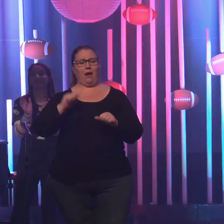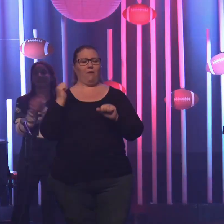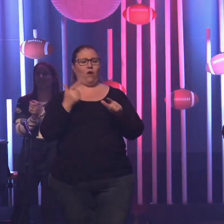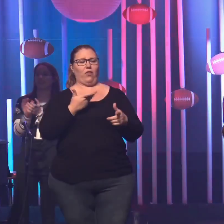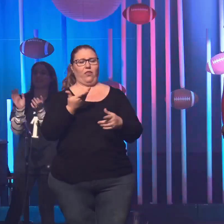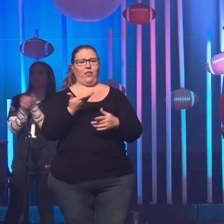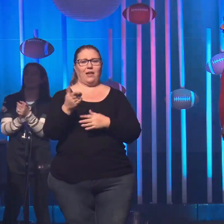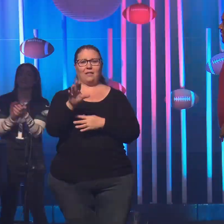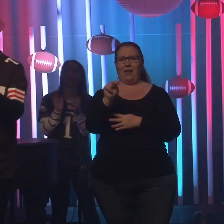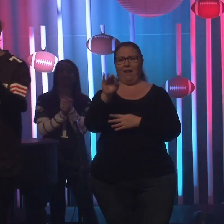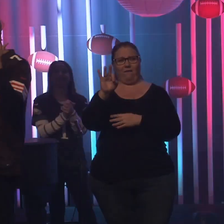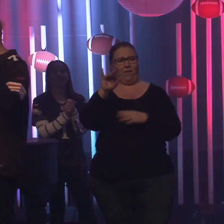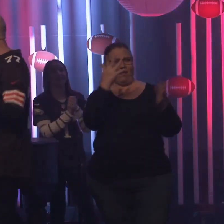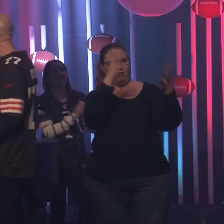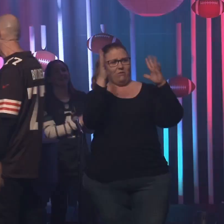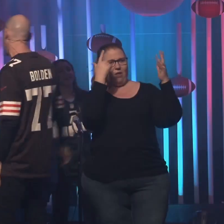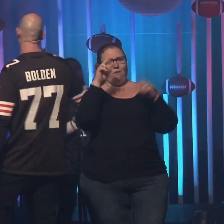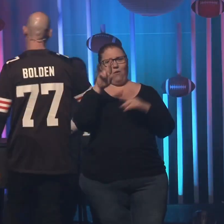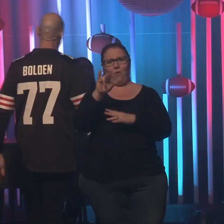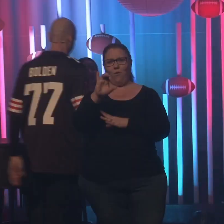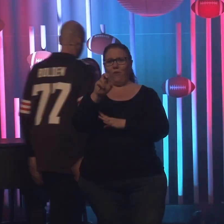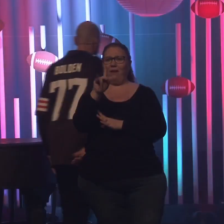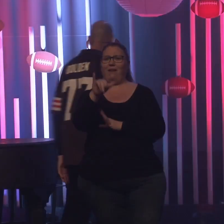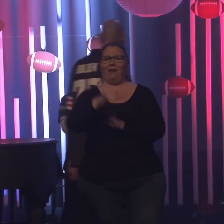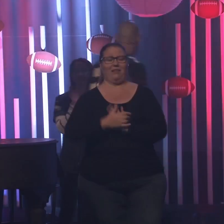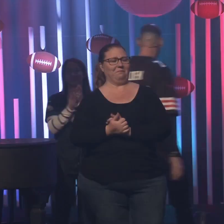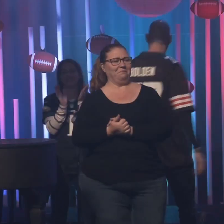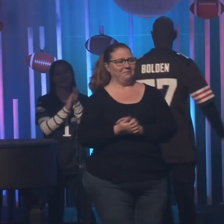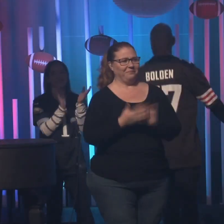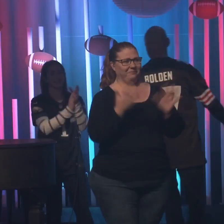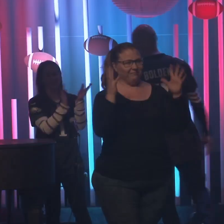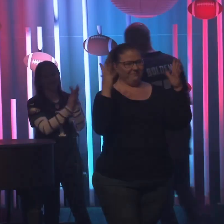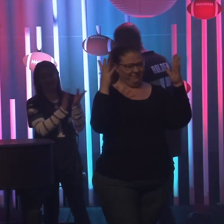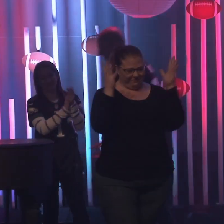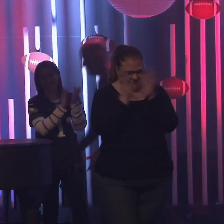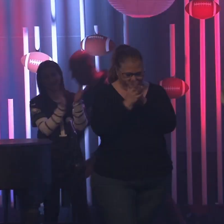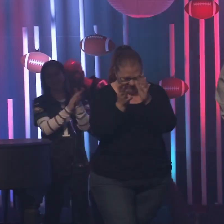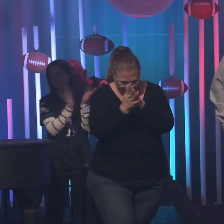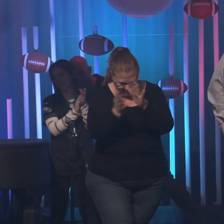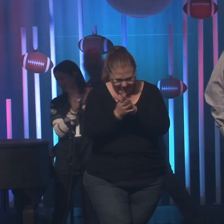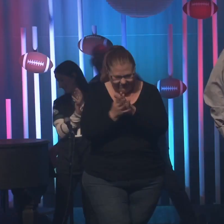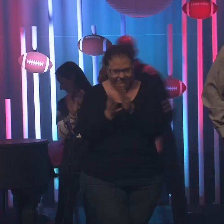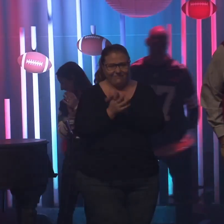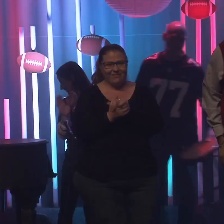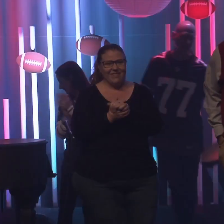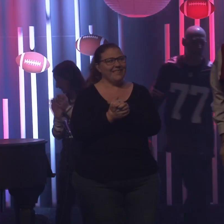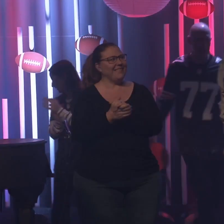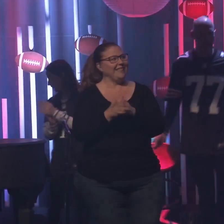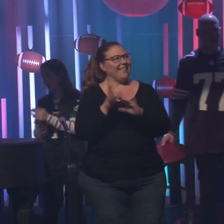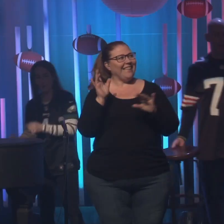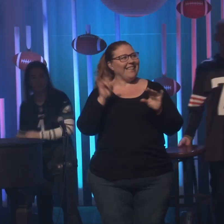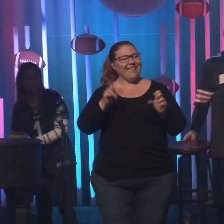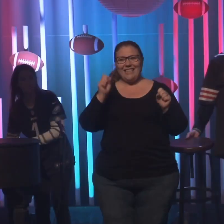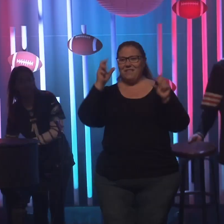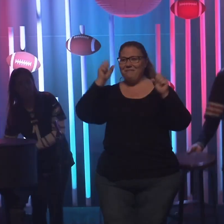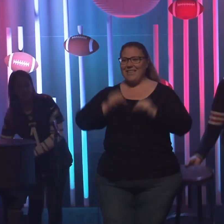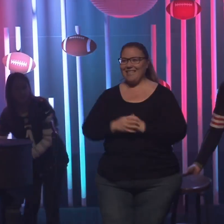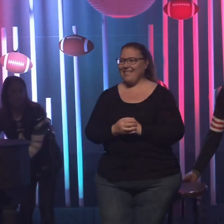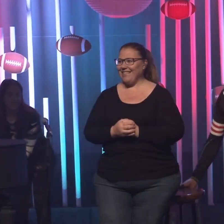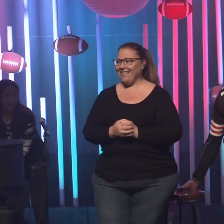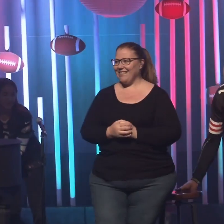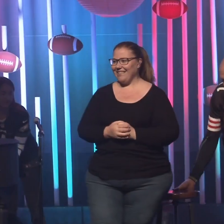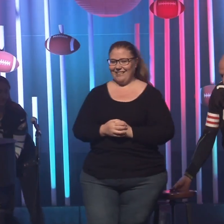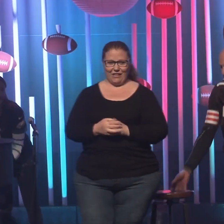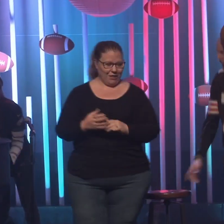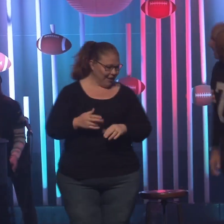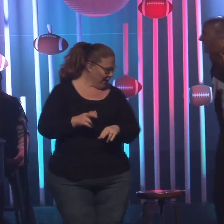We're so glad you're here. Give Rickey a great big hand. Wow. That is amazing. All right. Go ahead and